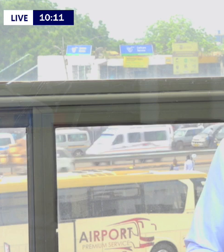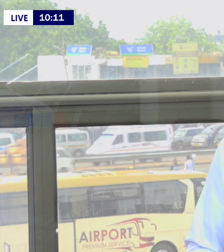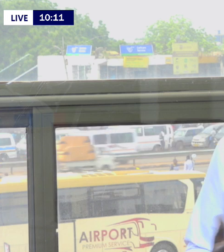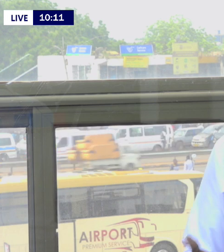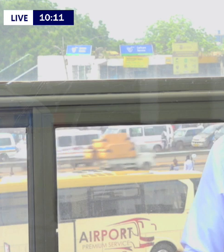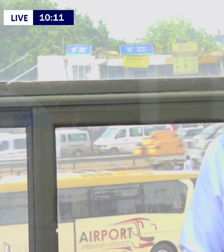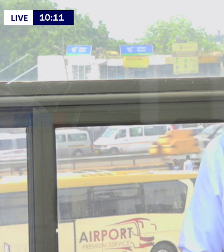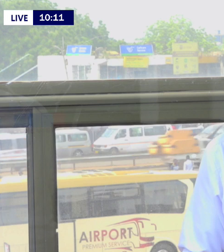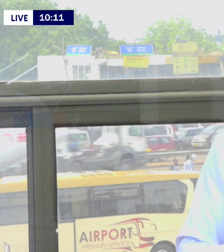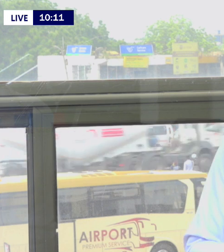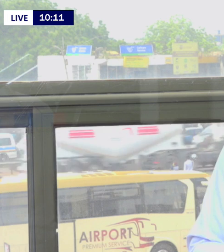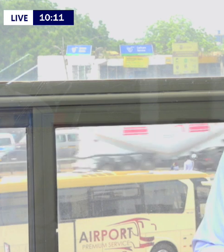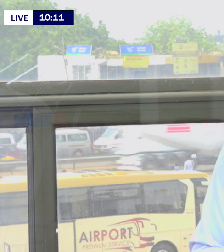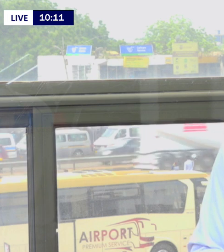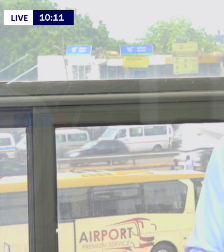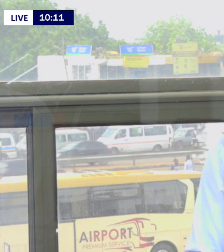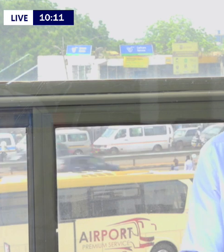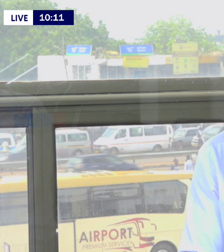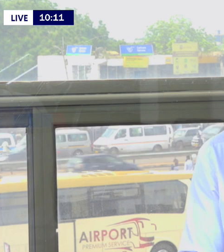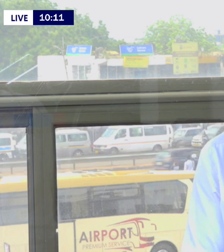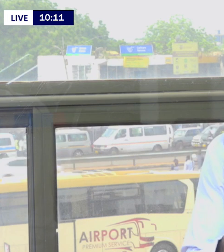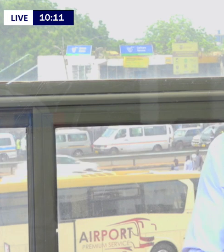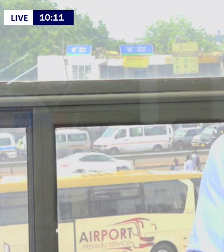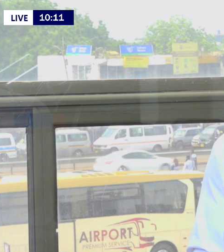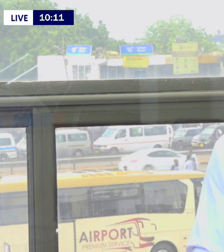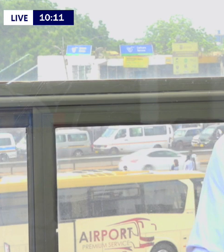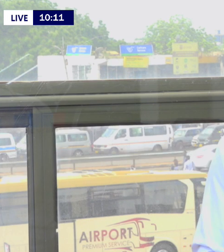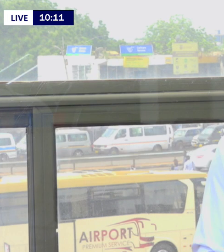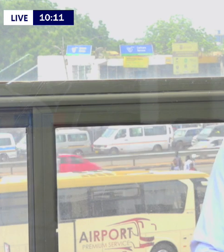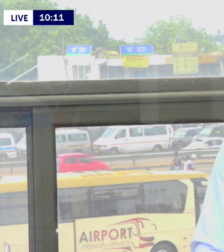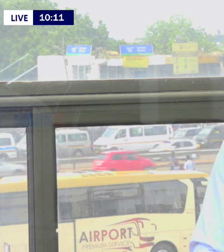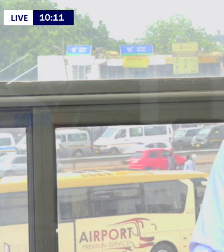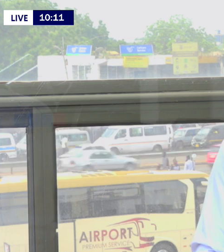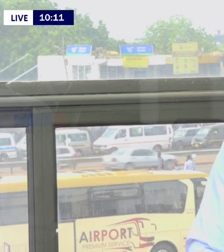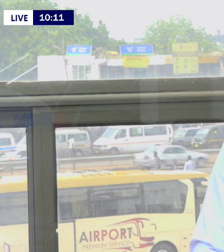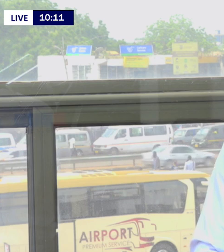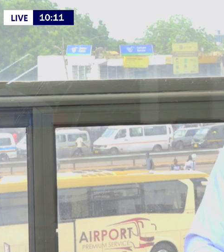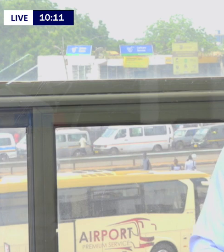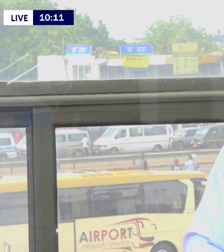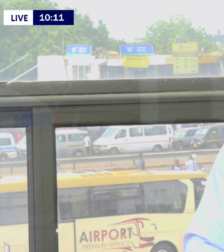wo ko hospital dia no no mo be ma antibiotics e bi omo optibu tipai wa no ma ma